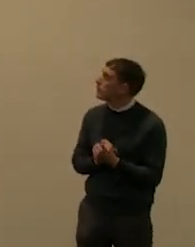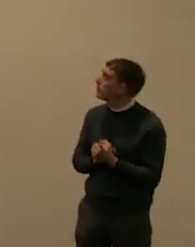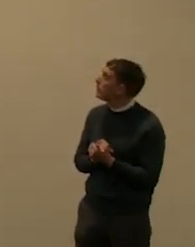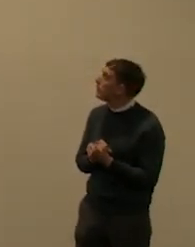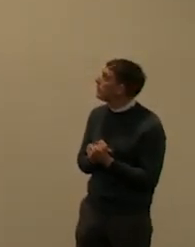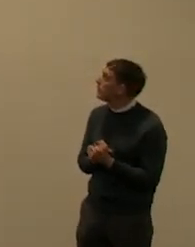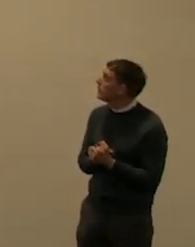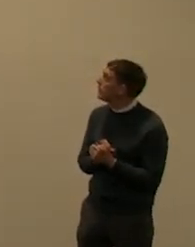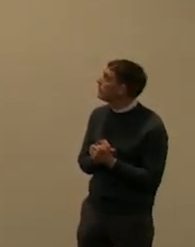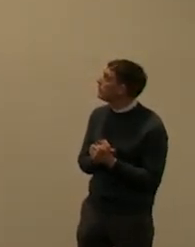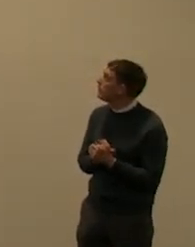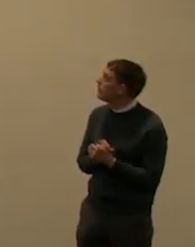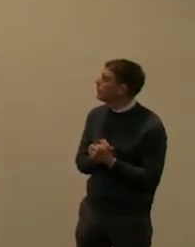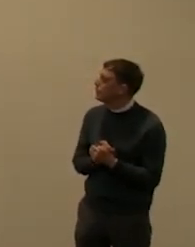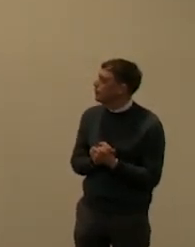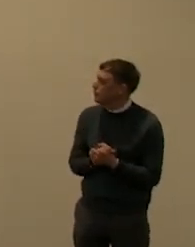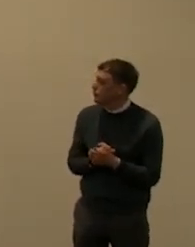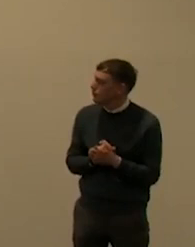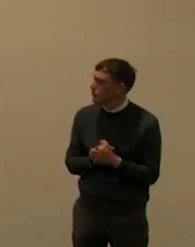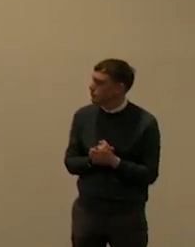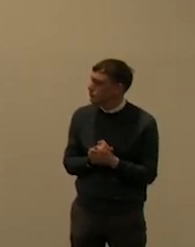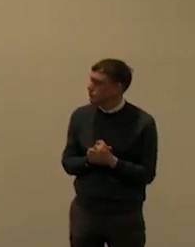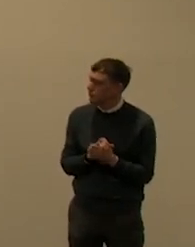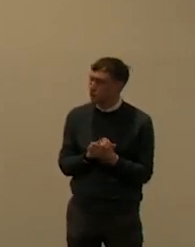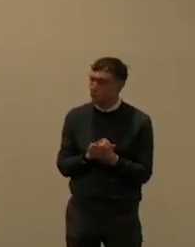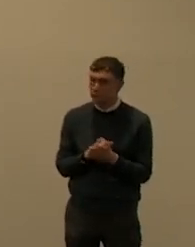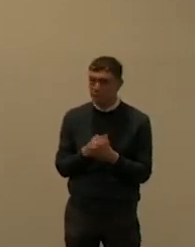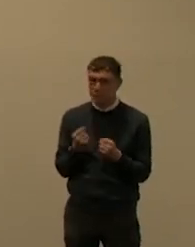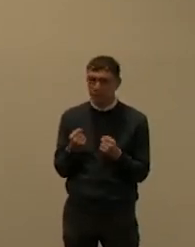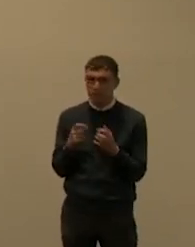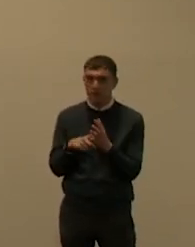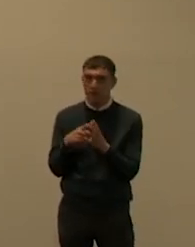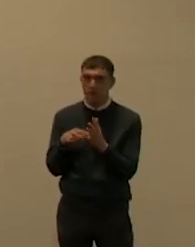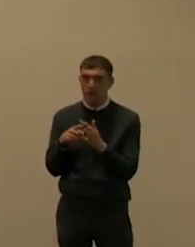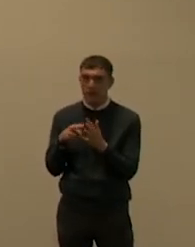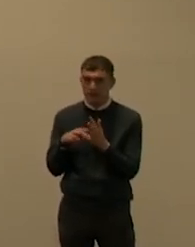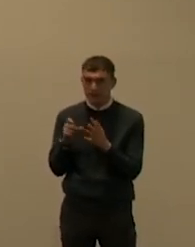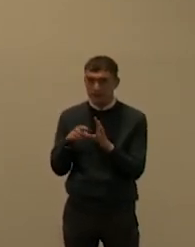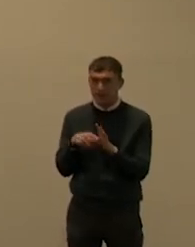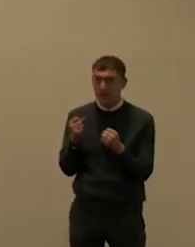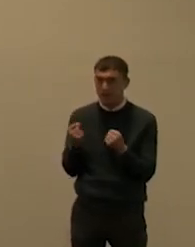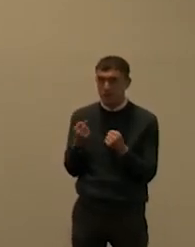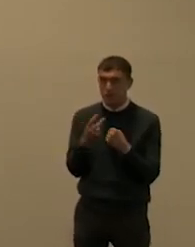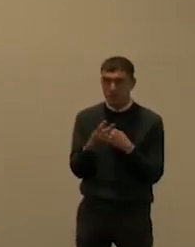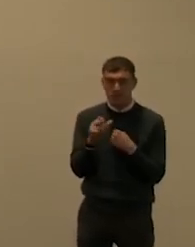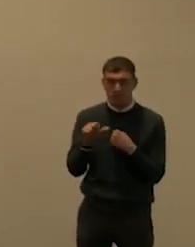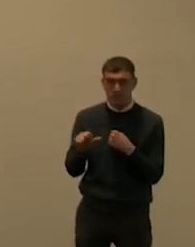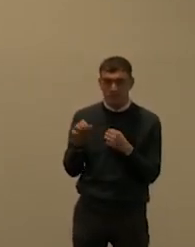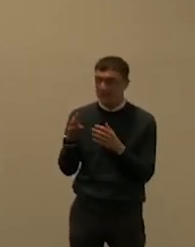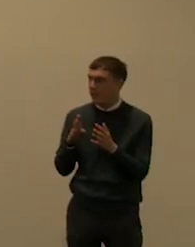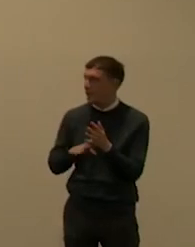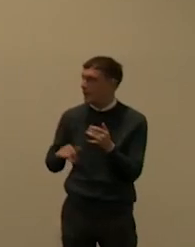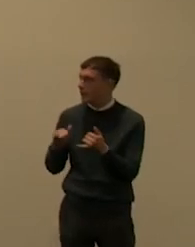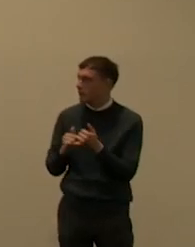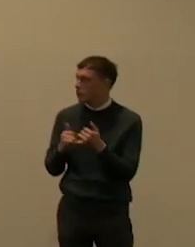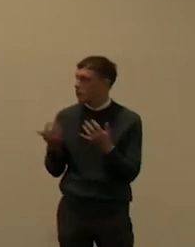And you can see, no. We have now a latency of 26 milliseconds, so the connection,